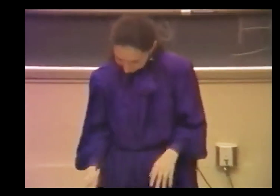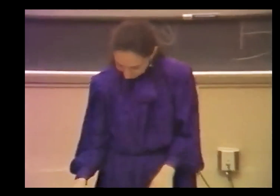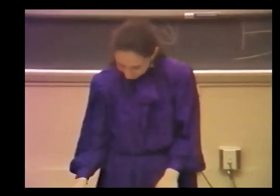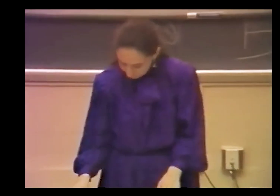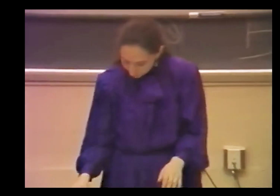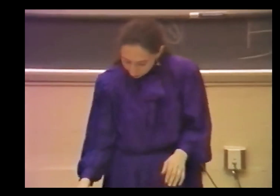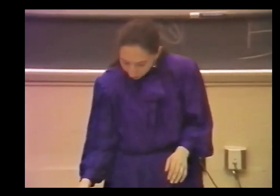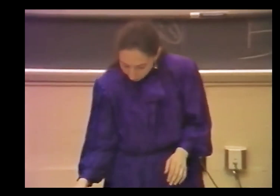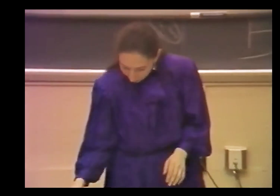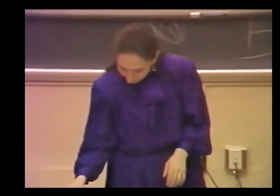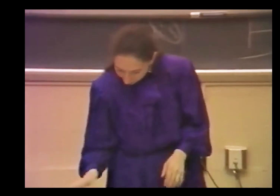okay.